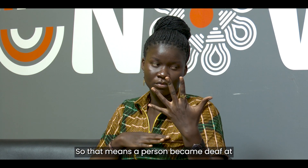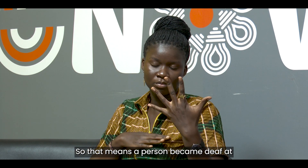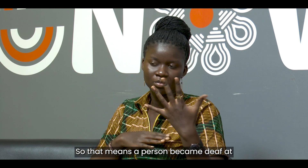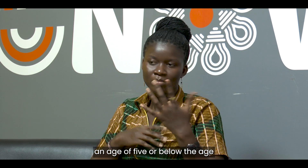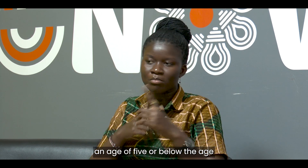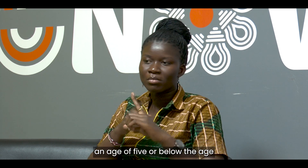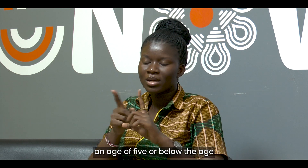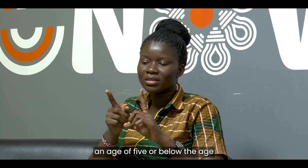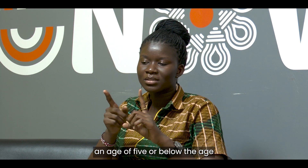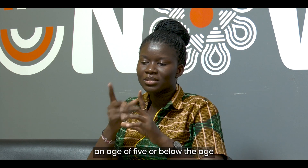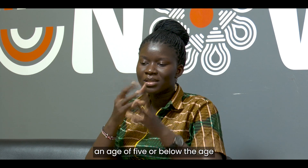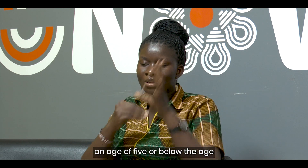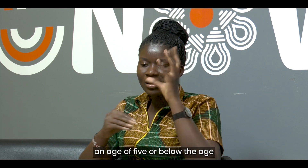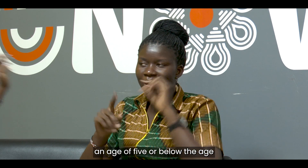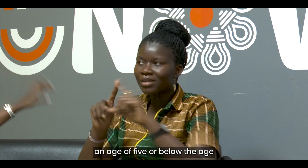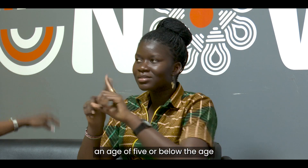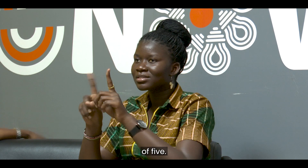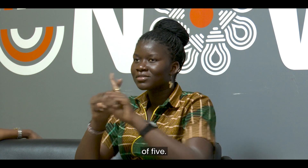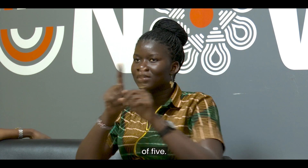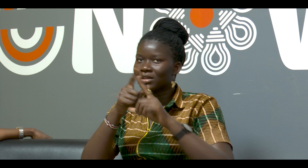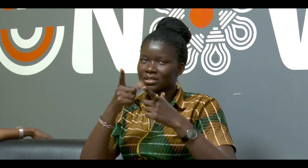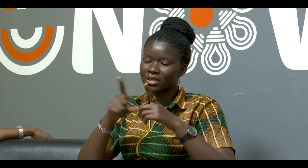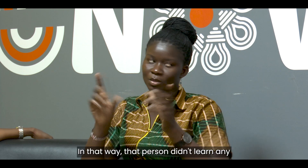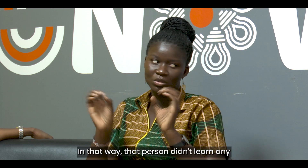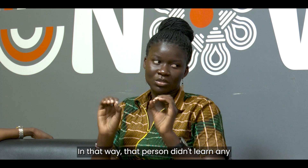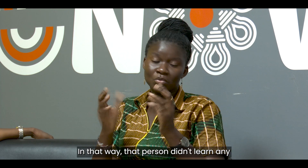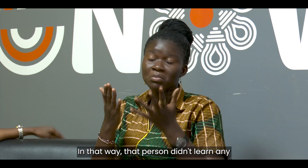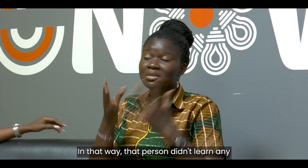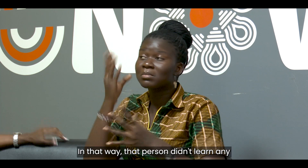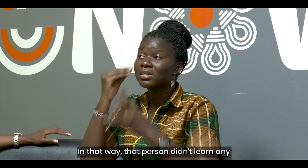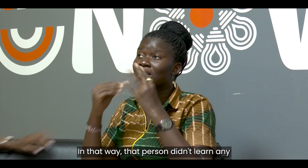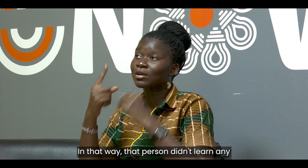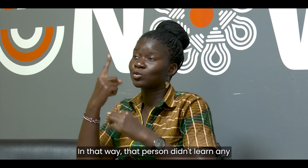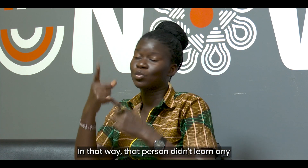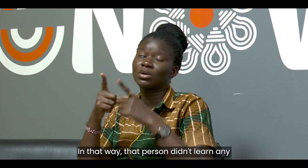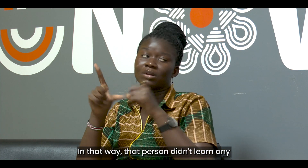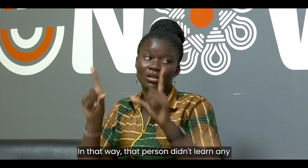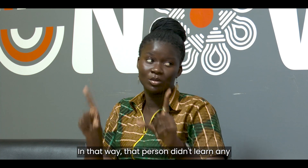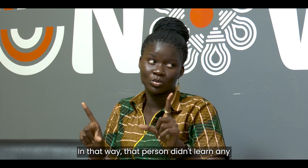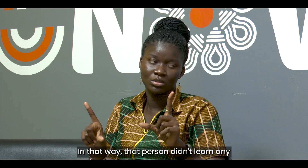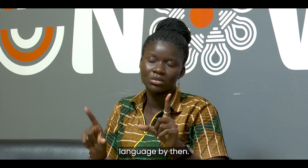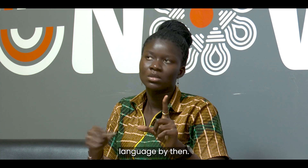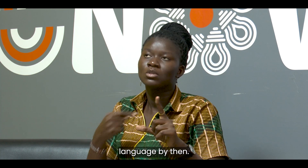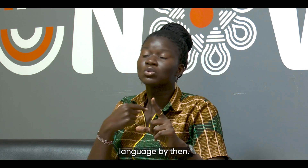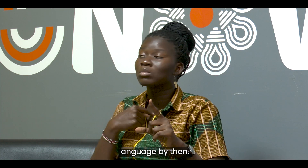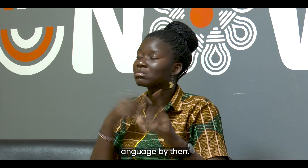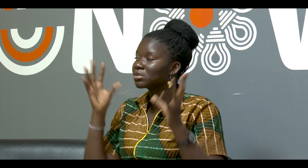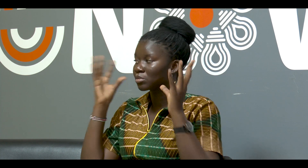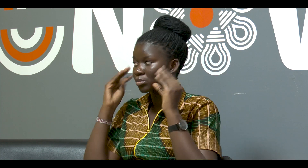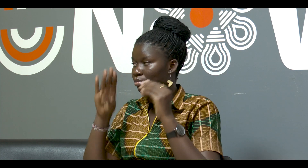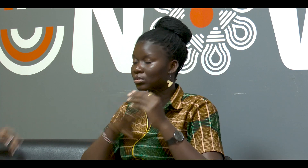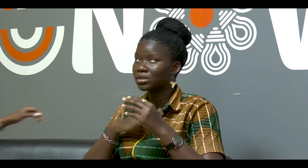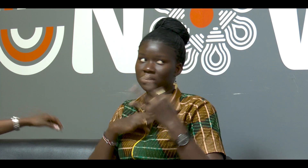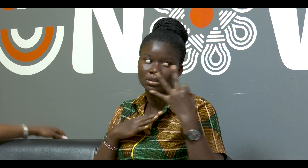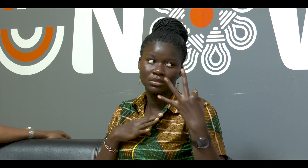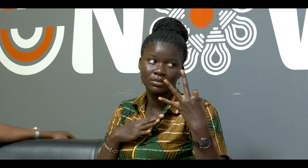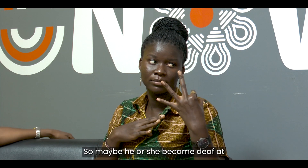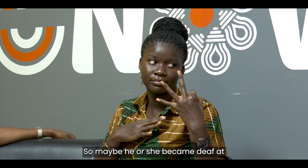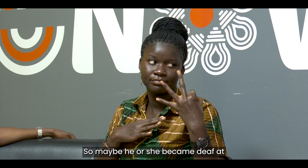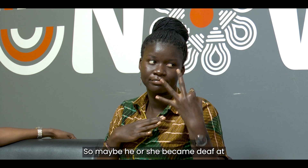an age of 5 or below the age of 5. In that way, that person didn't learn any language by then. So maybe